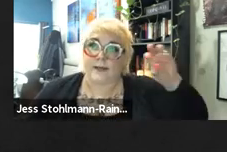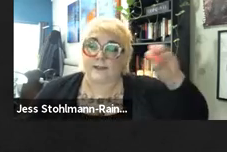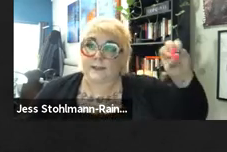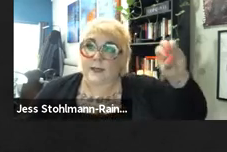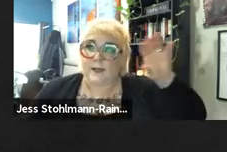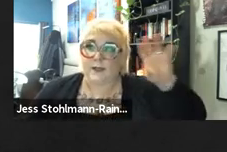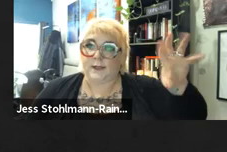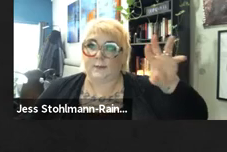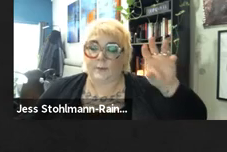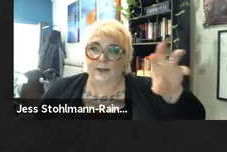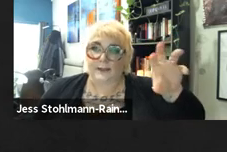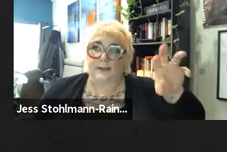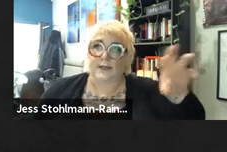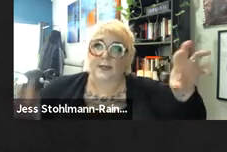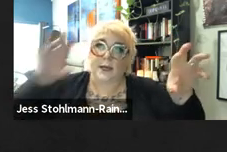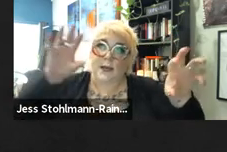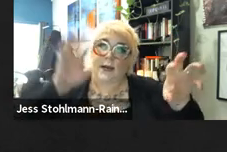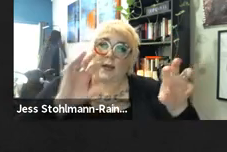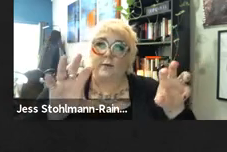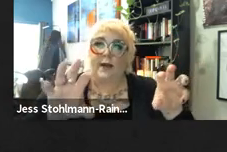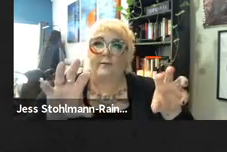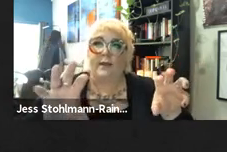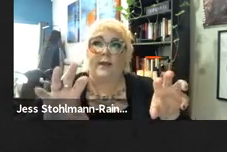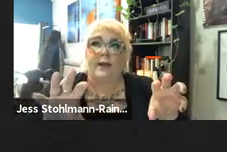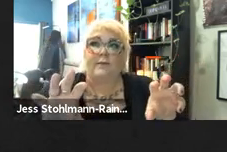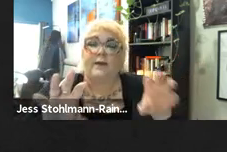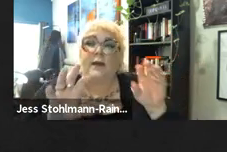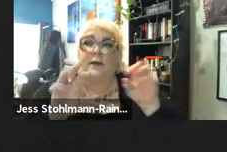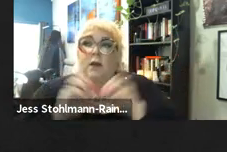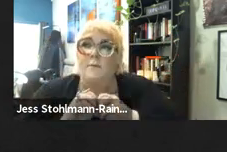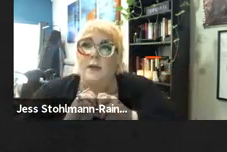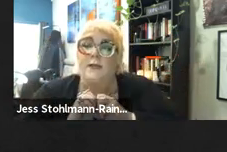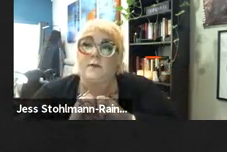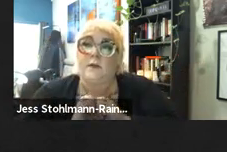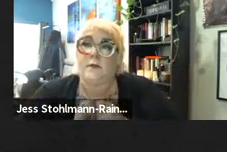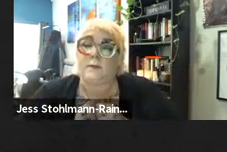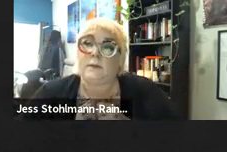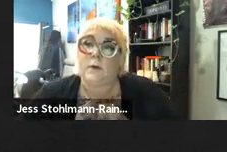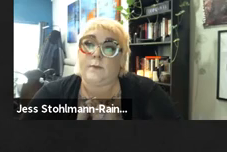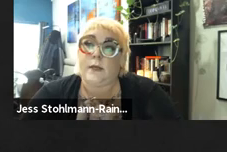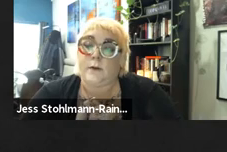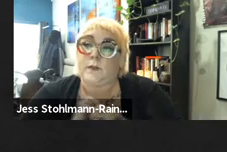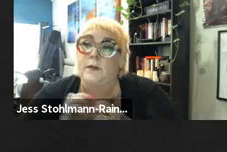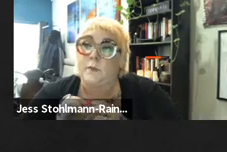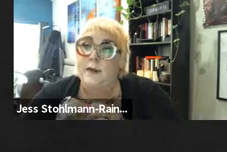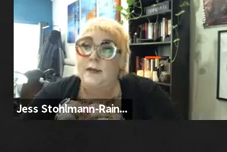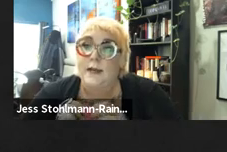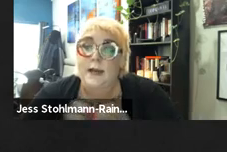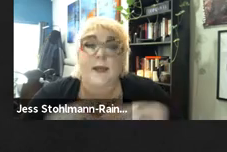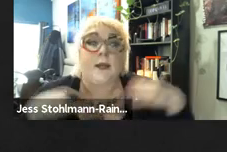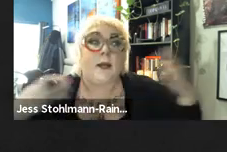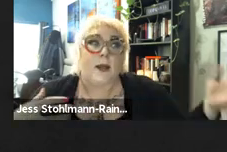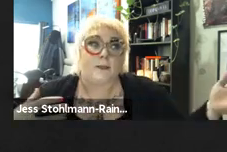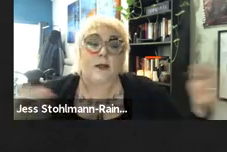system existing that's by legislation and we have the 988 funding and the combination of the two is what's going to be used to implement